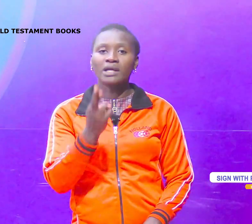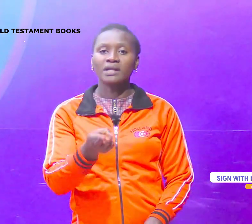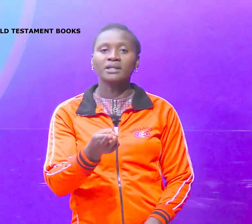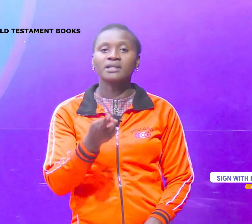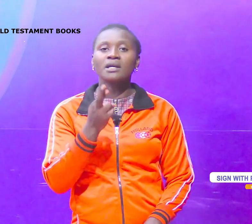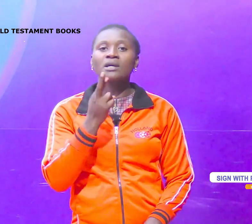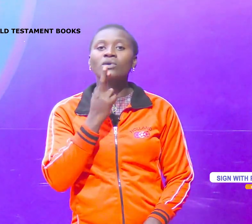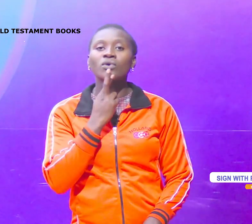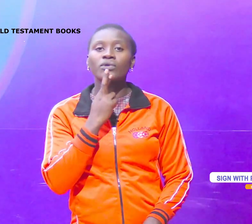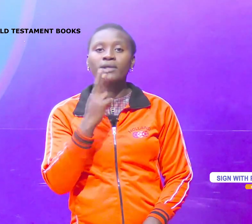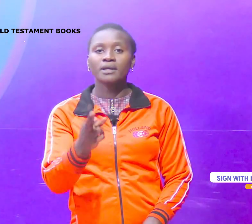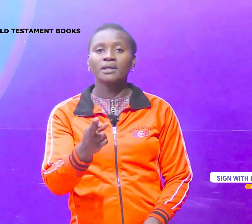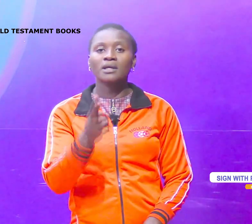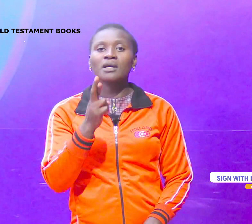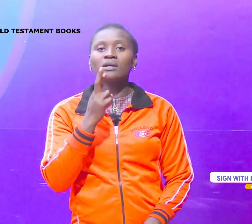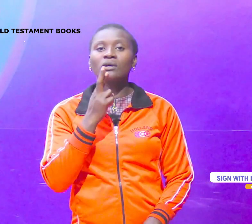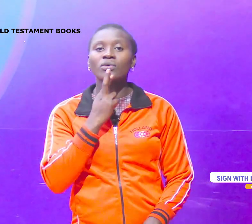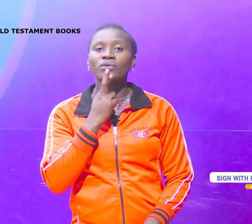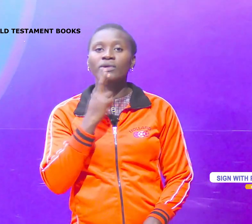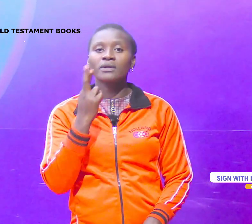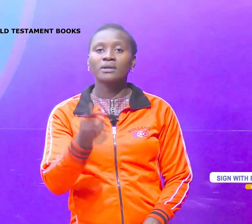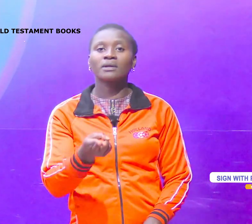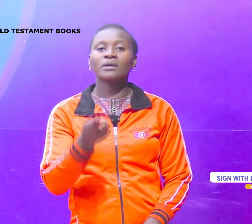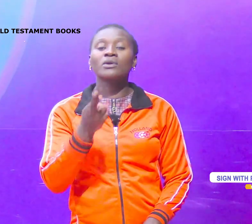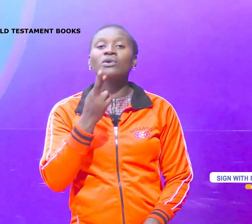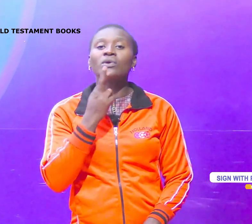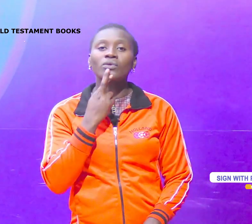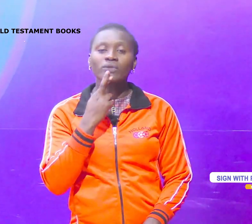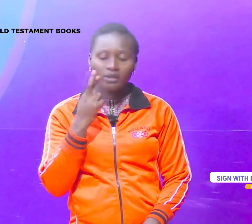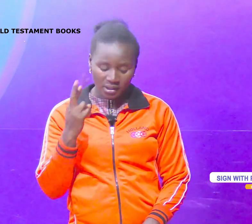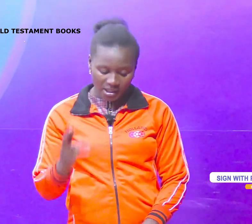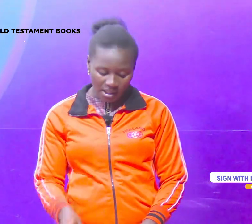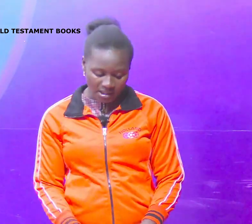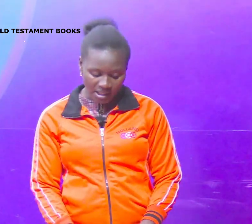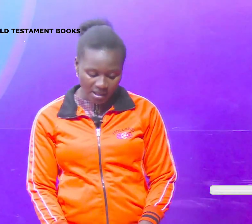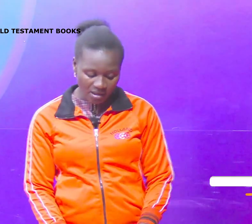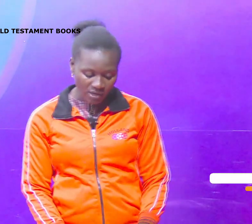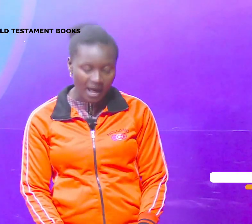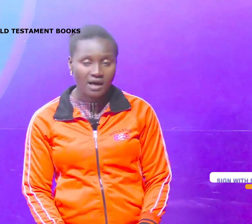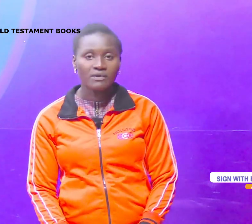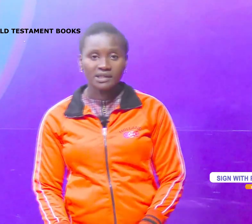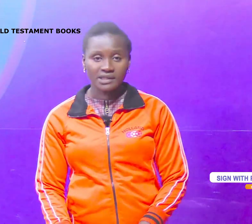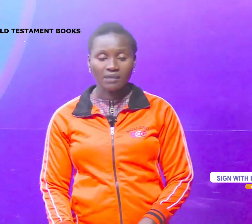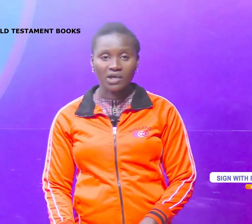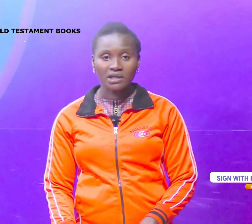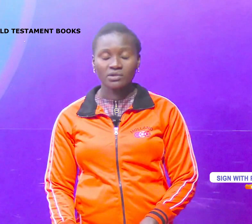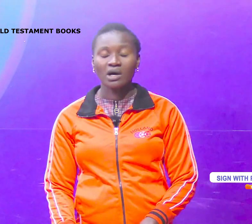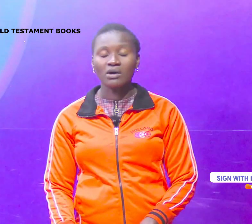this. Ruth, Ruth, Ruth. And then we have Samuel. So how do we